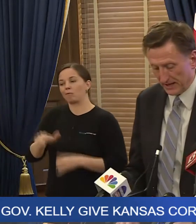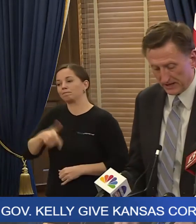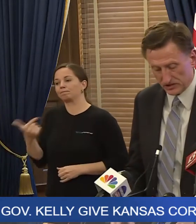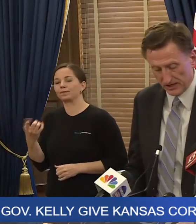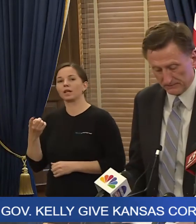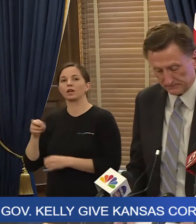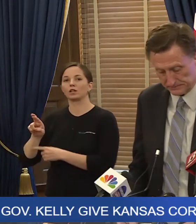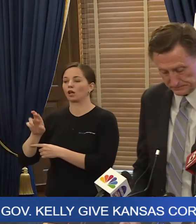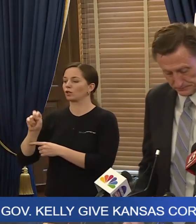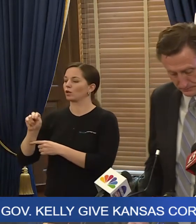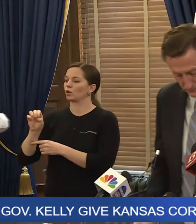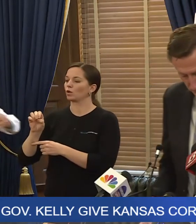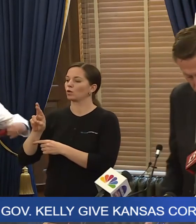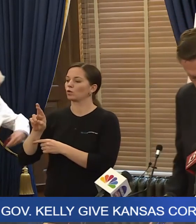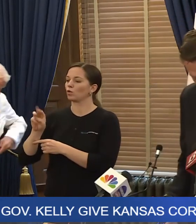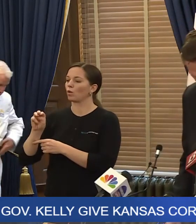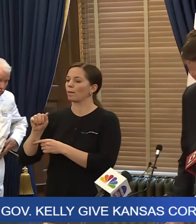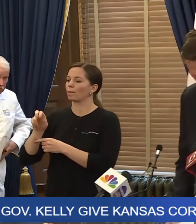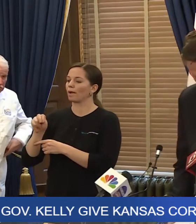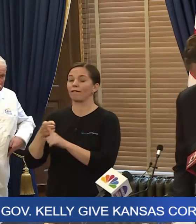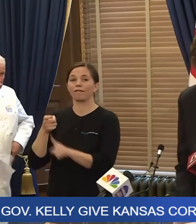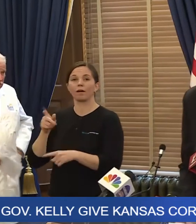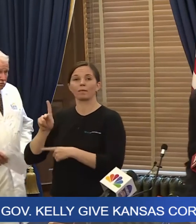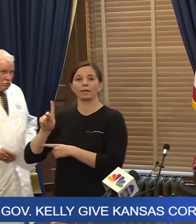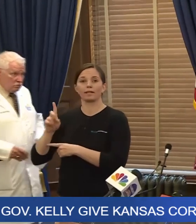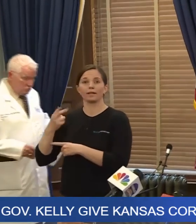from KDHE.